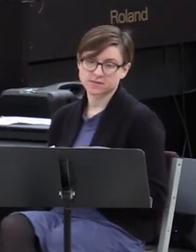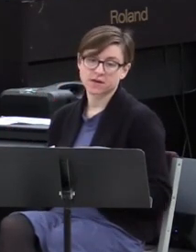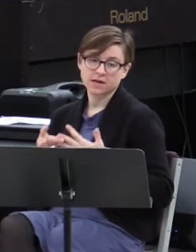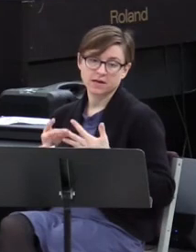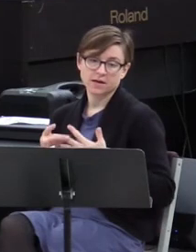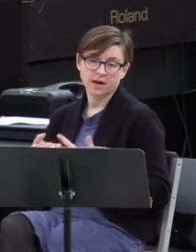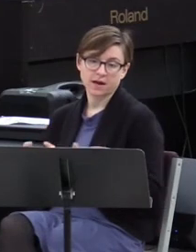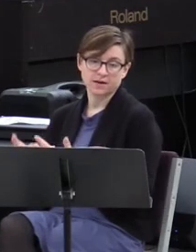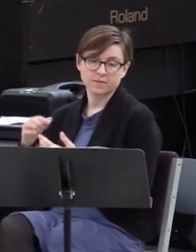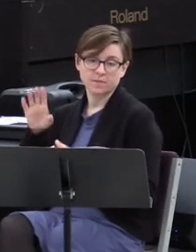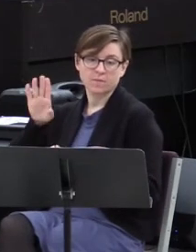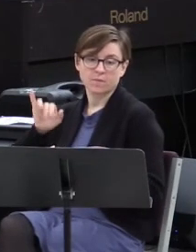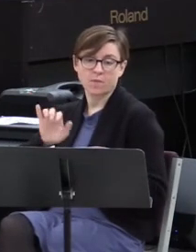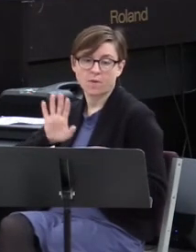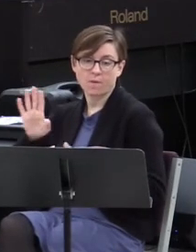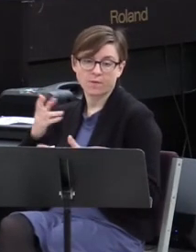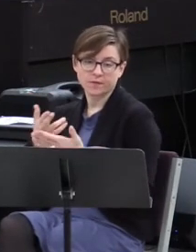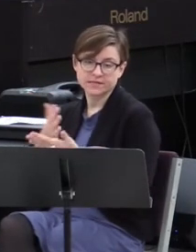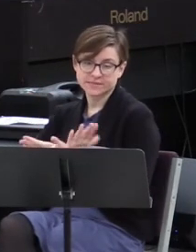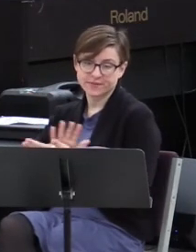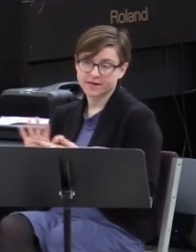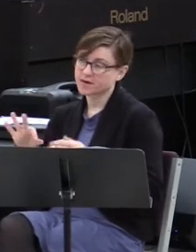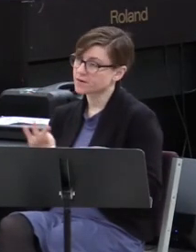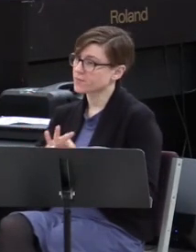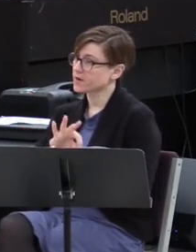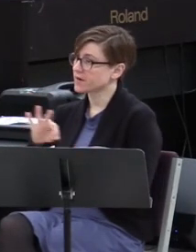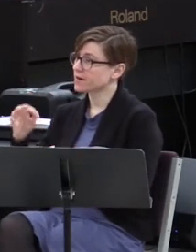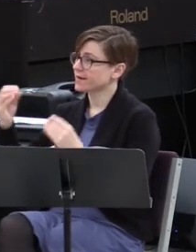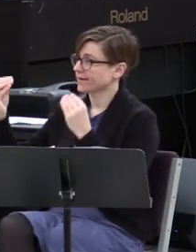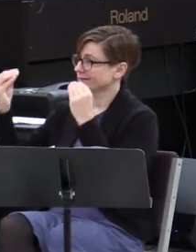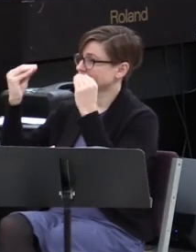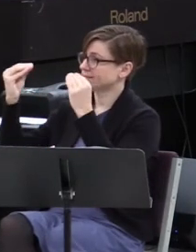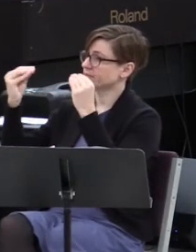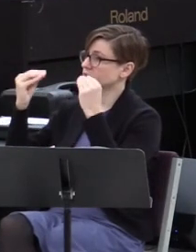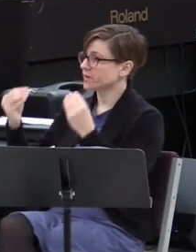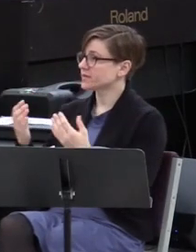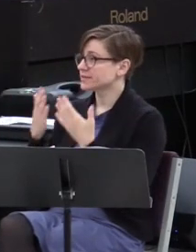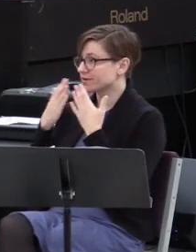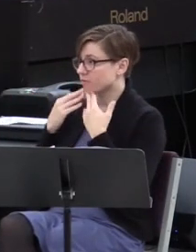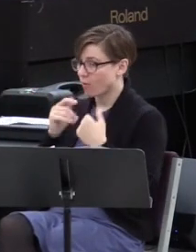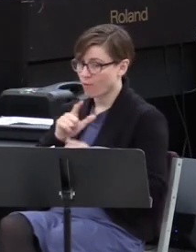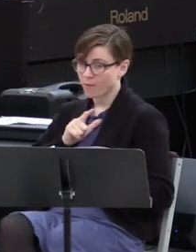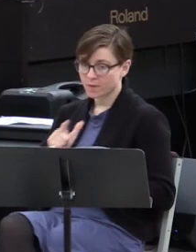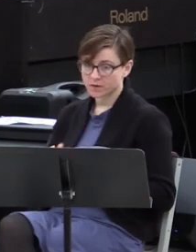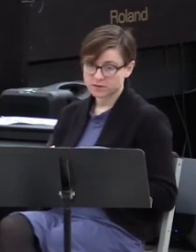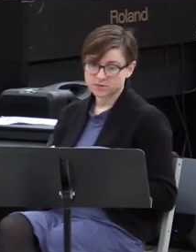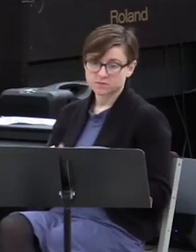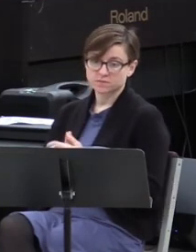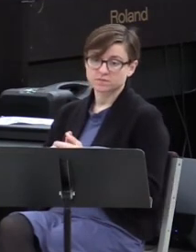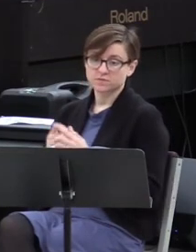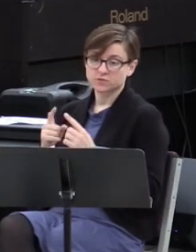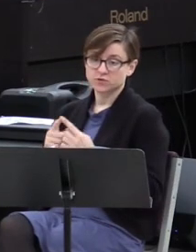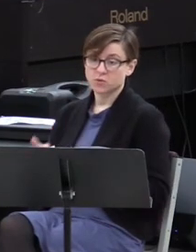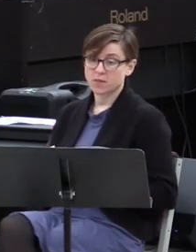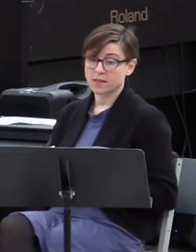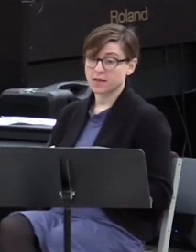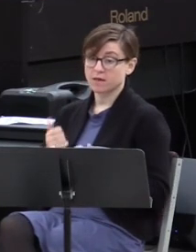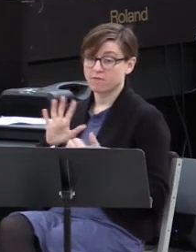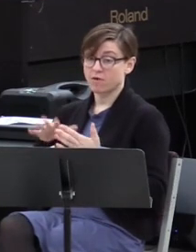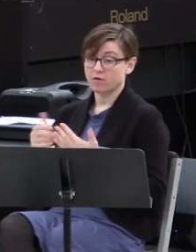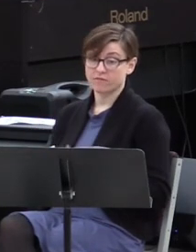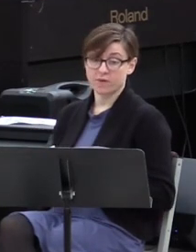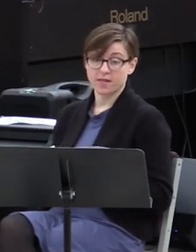me by your Holy Spirit. Teach me, dear Lord, to live all of